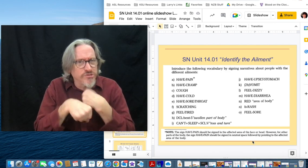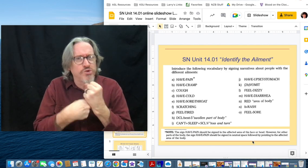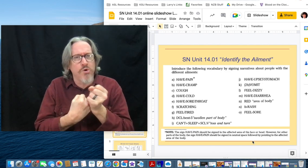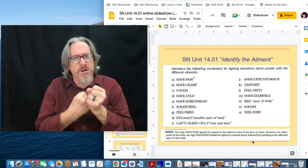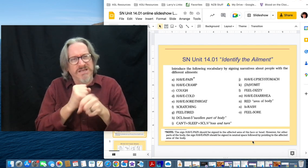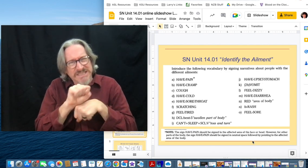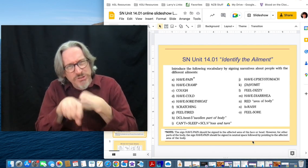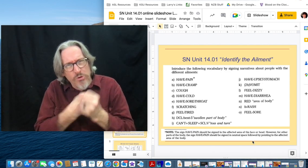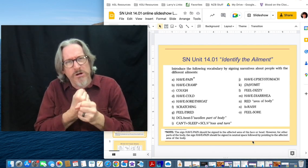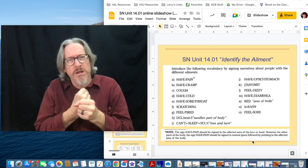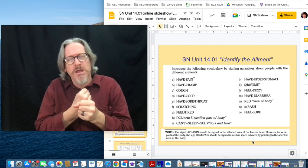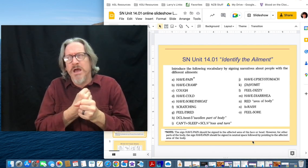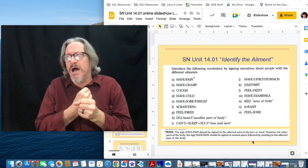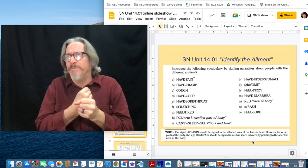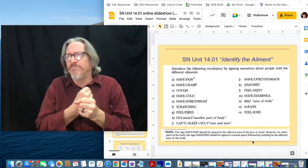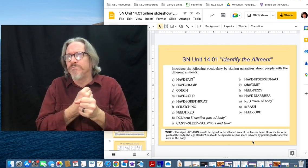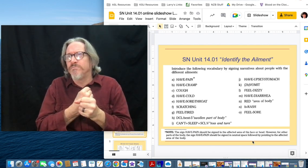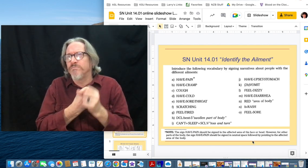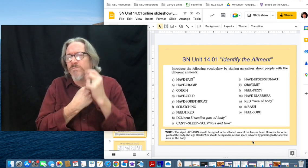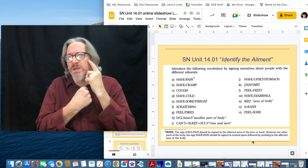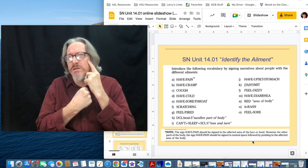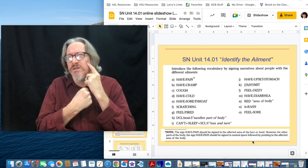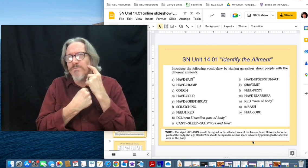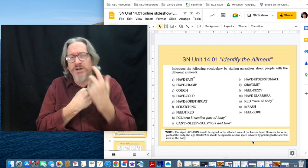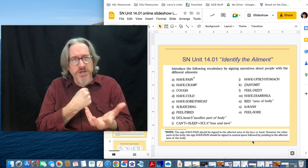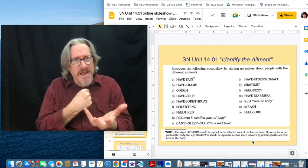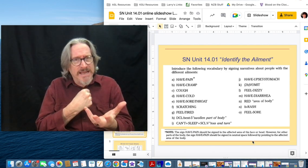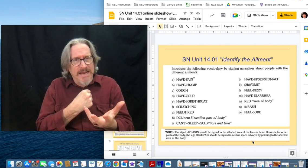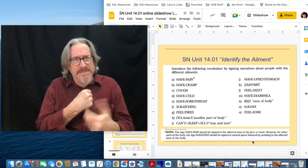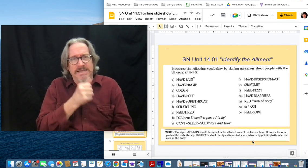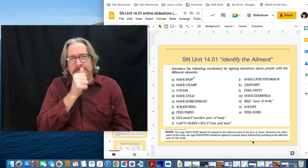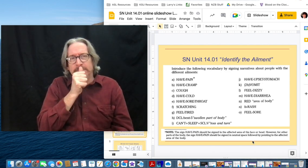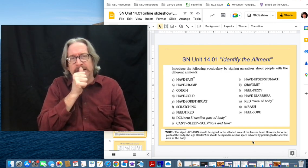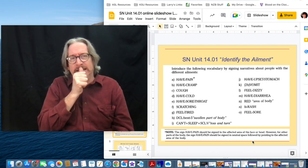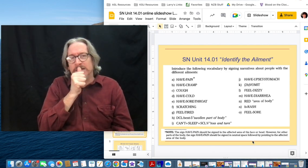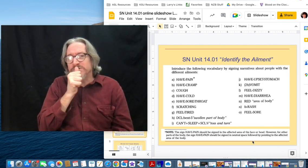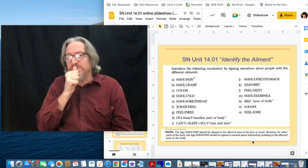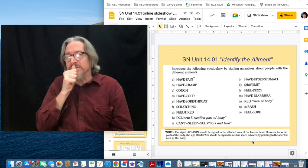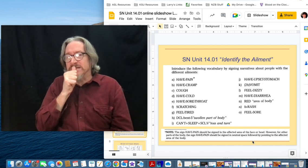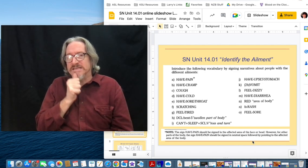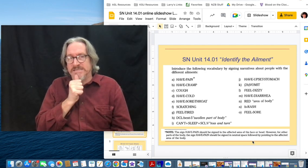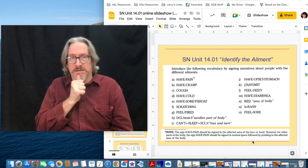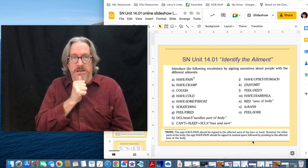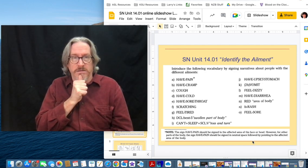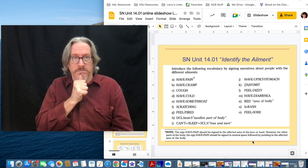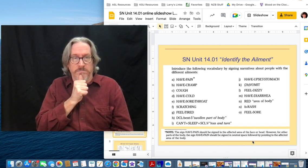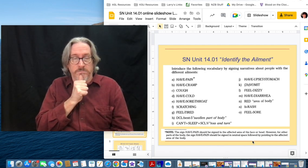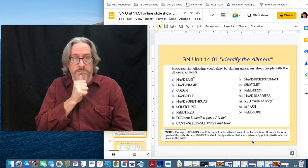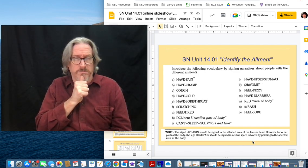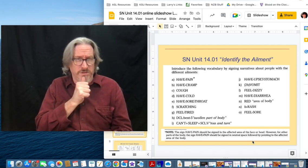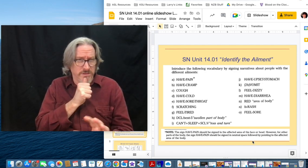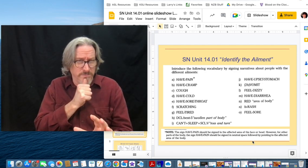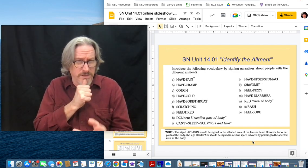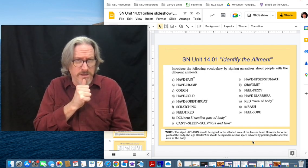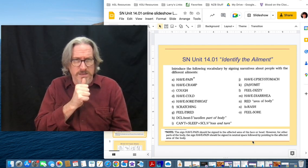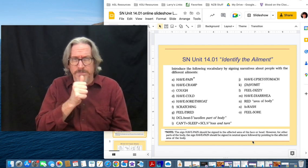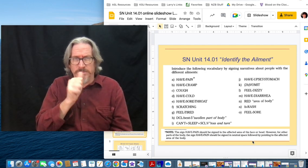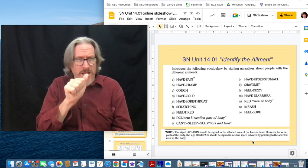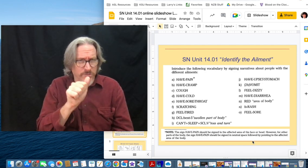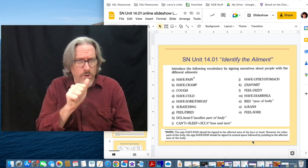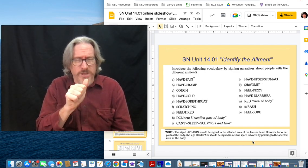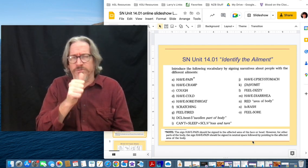hands, sore. The impression I get is that it comes from this sign.